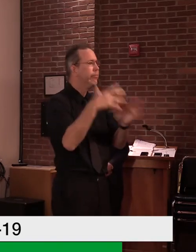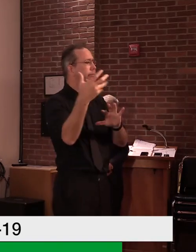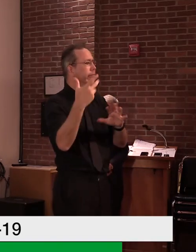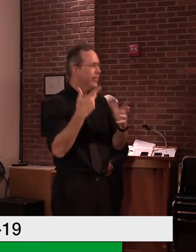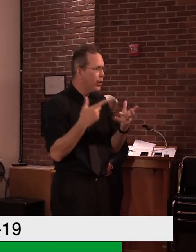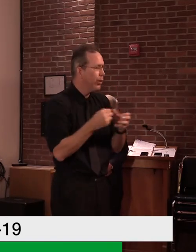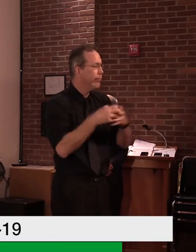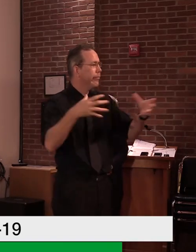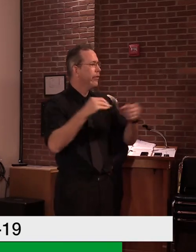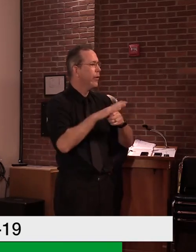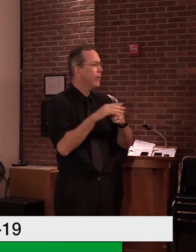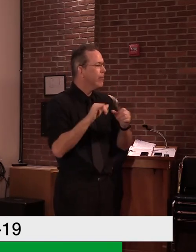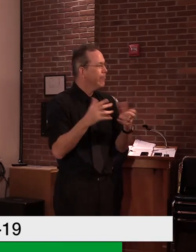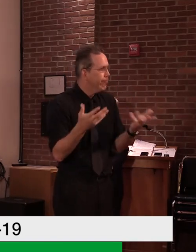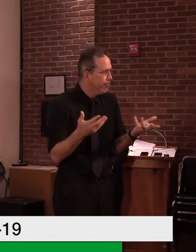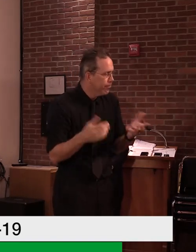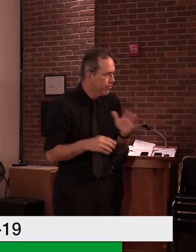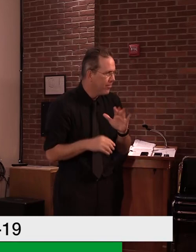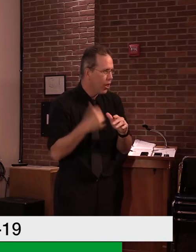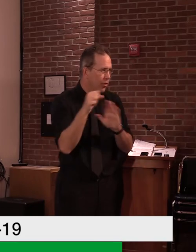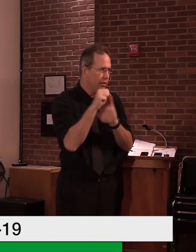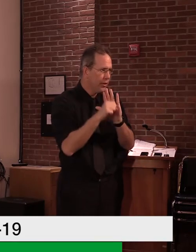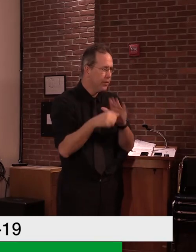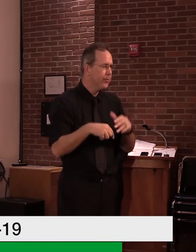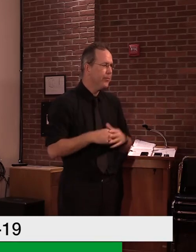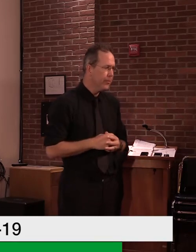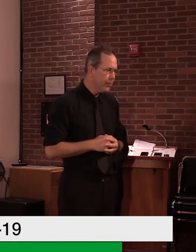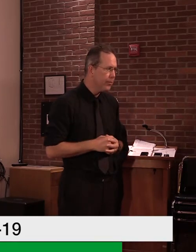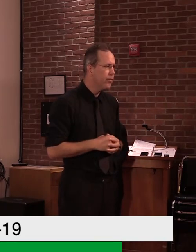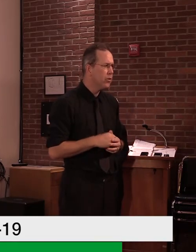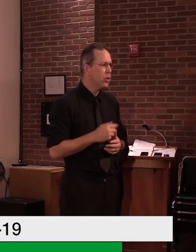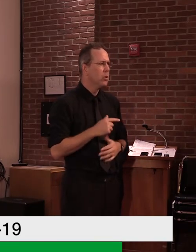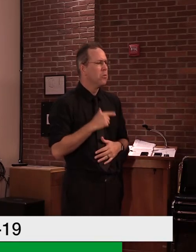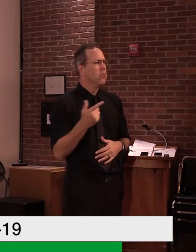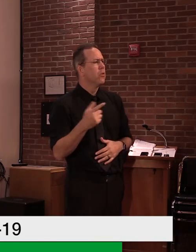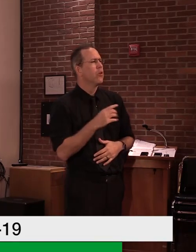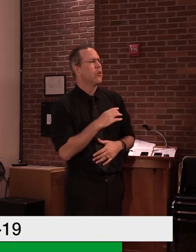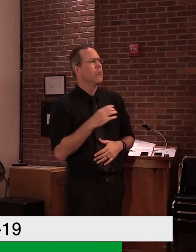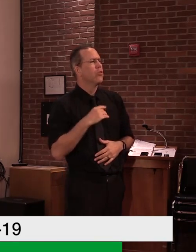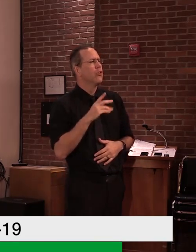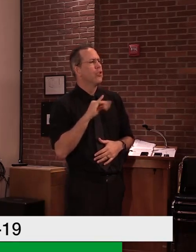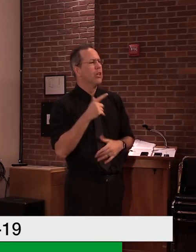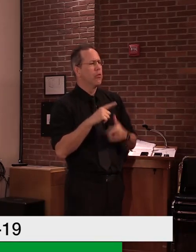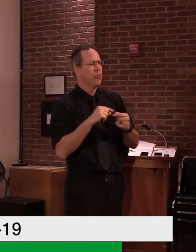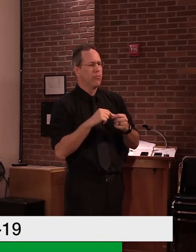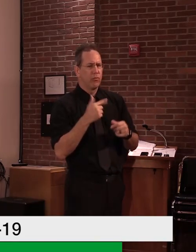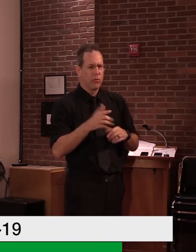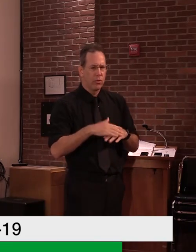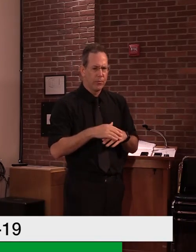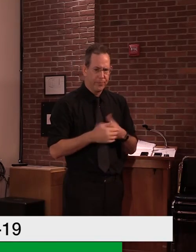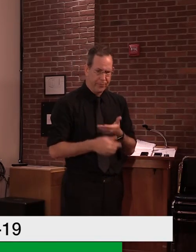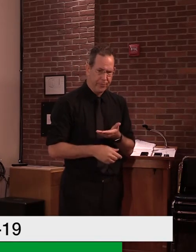that. I'll turn the rest over to Commissioner Sherling. Sure. Okay. Thanks.